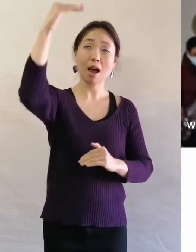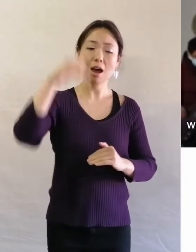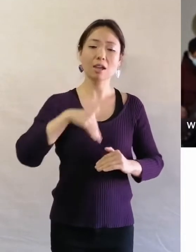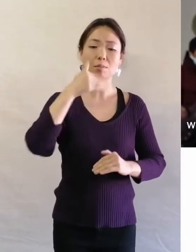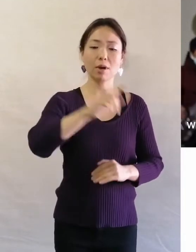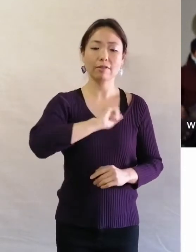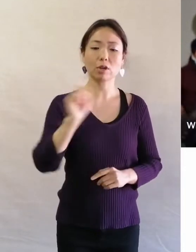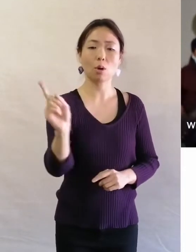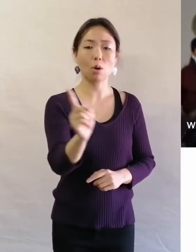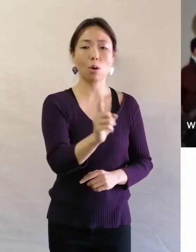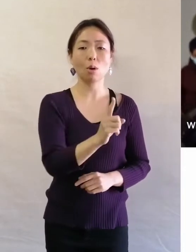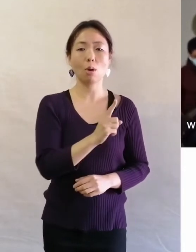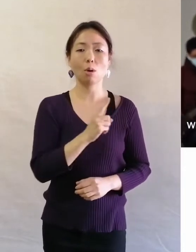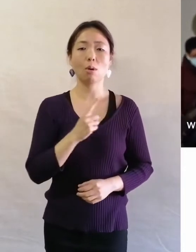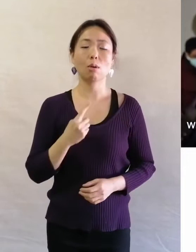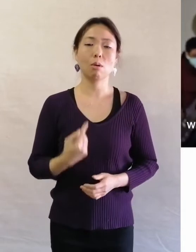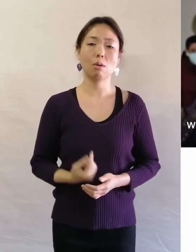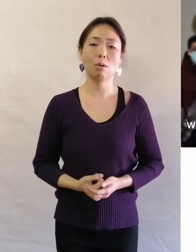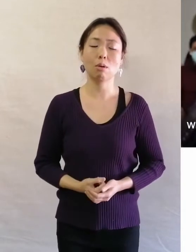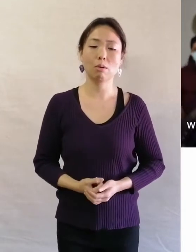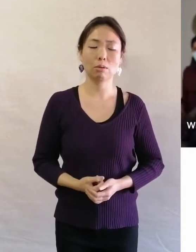seated high above it